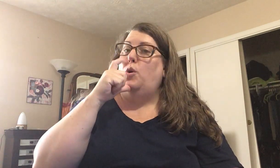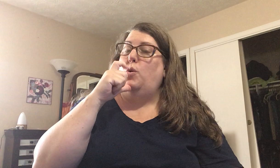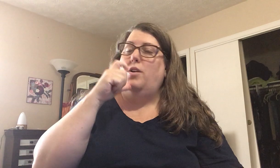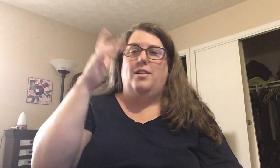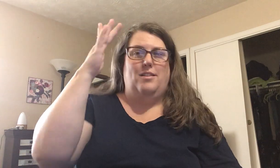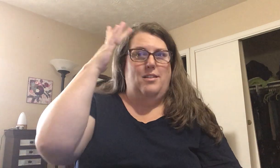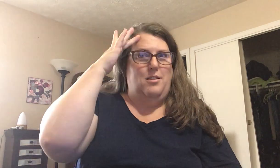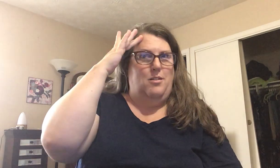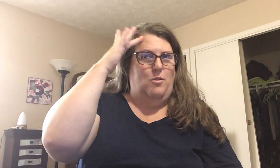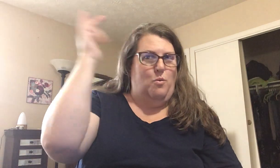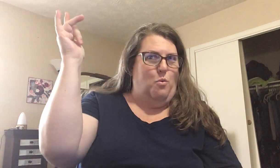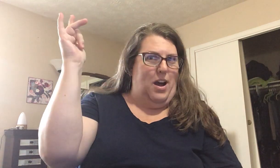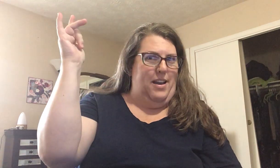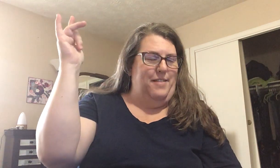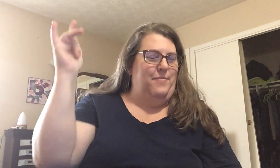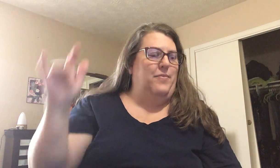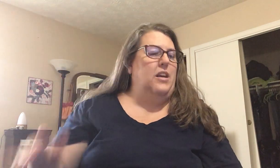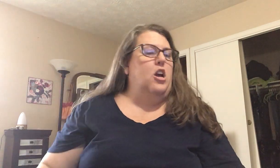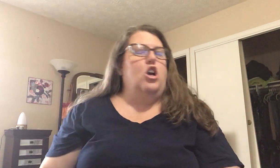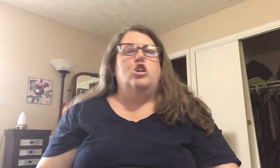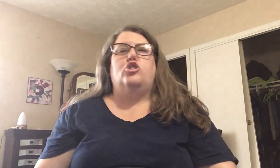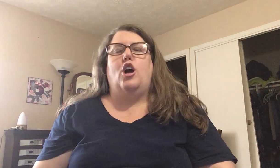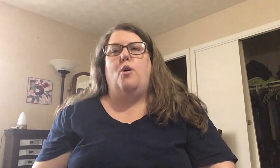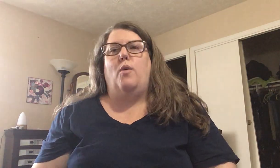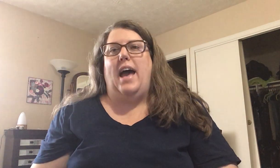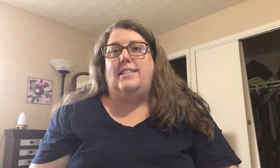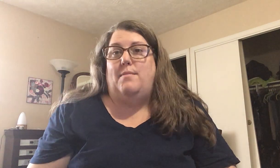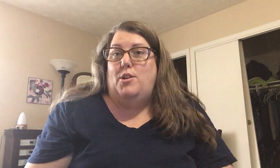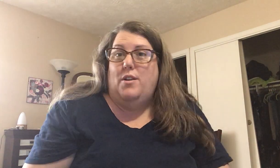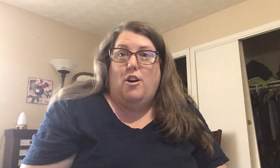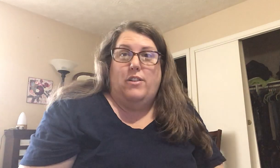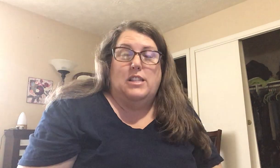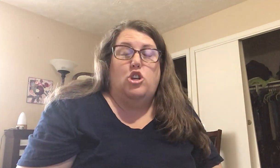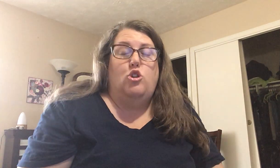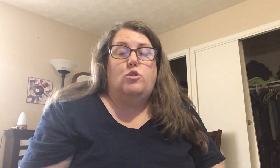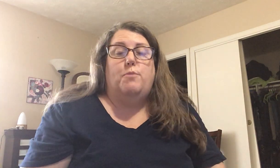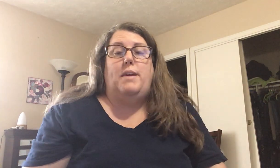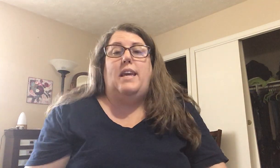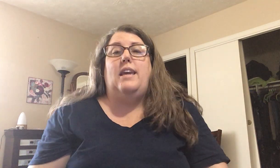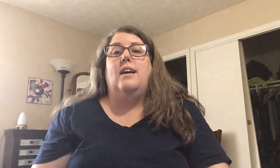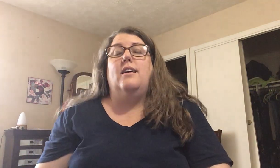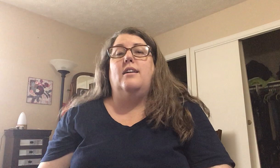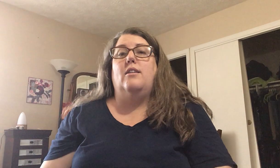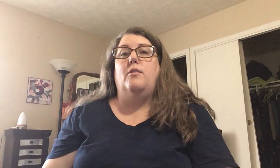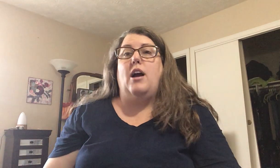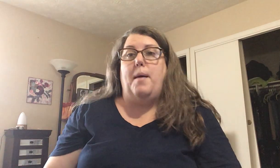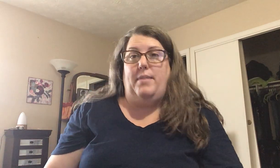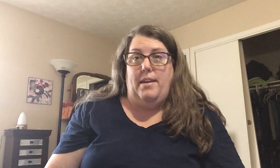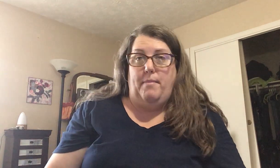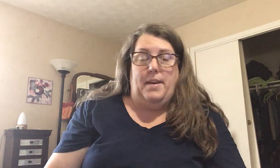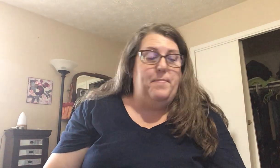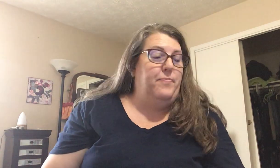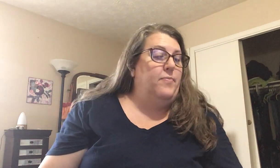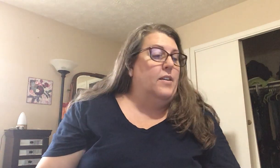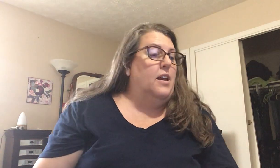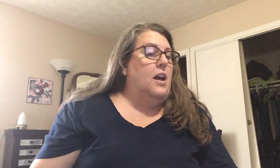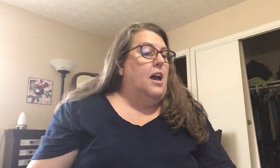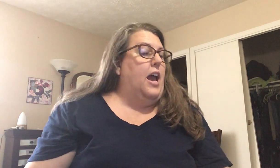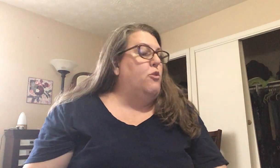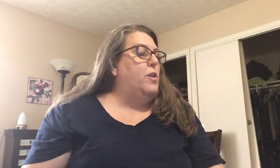who, why. So, as I'm doing all this, you should be copying me. And the reason